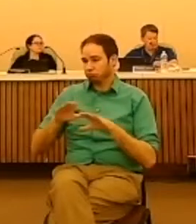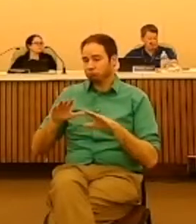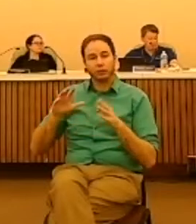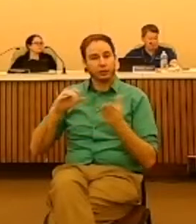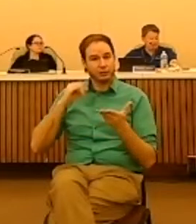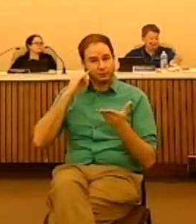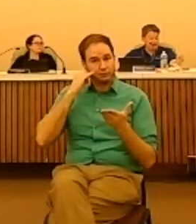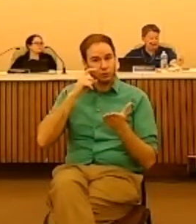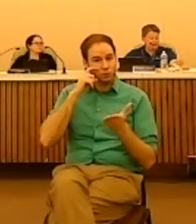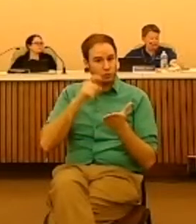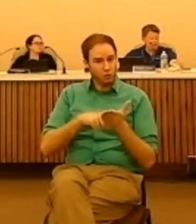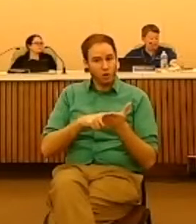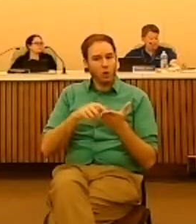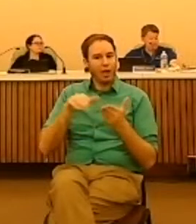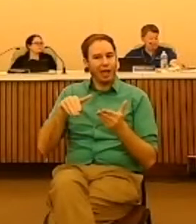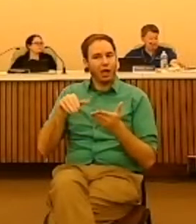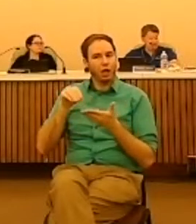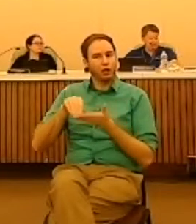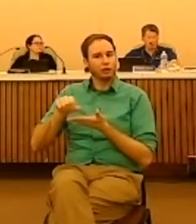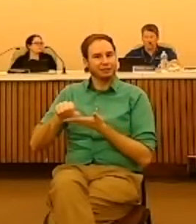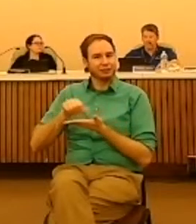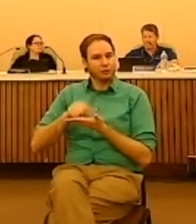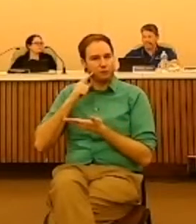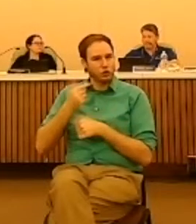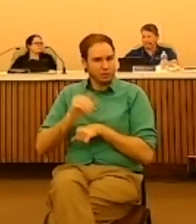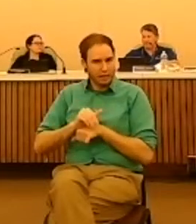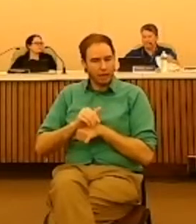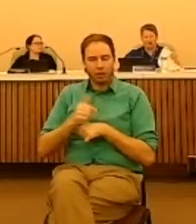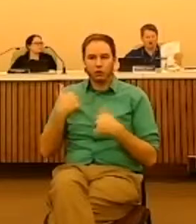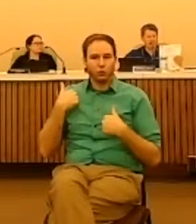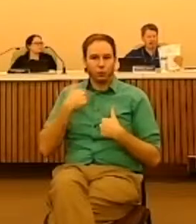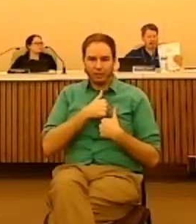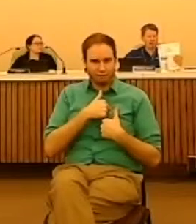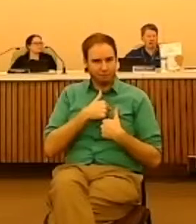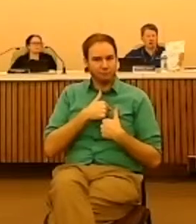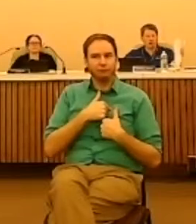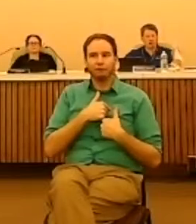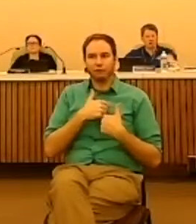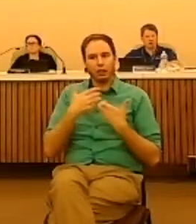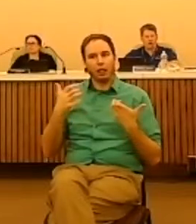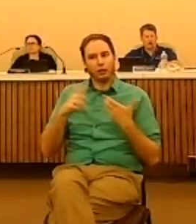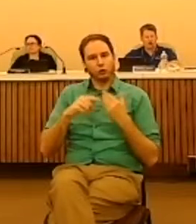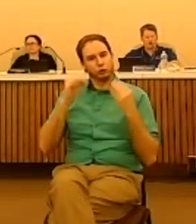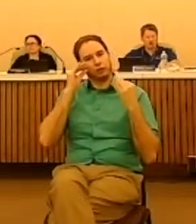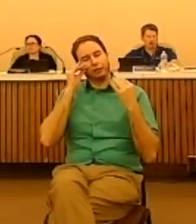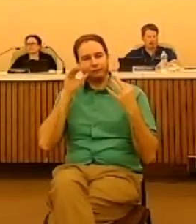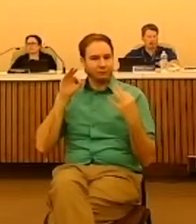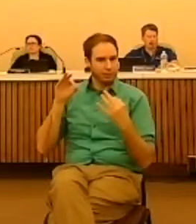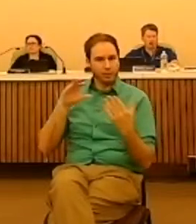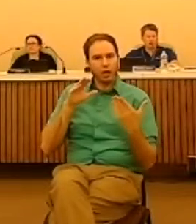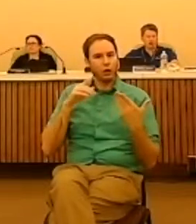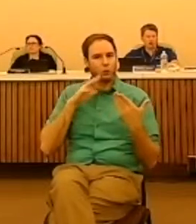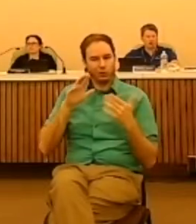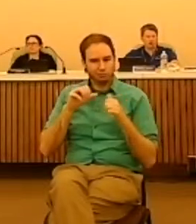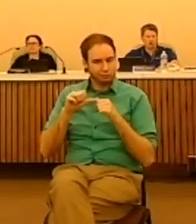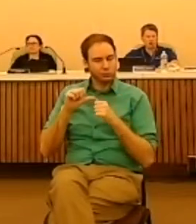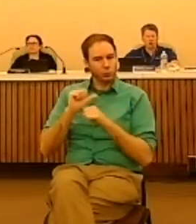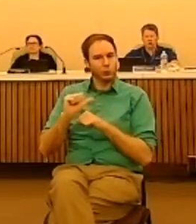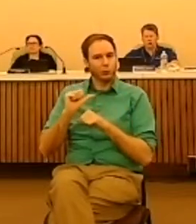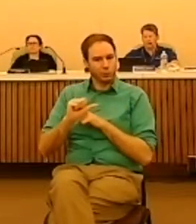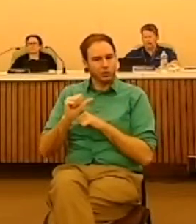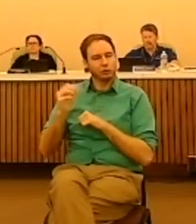If you've noticed, it's not on the agenda for tonight because we have to digest all this feedback and essentially work it up